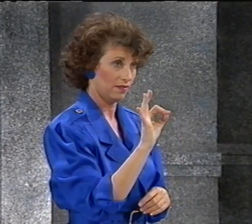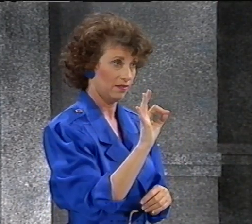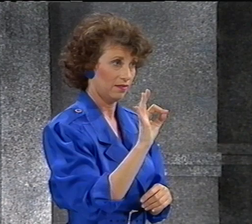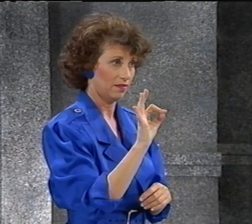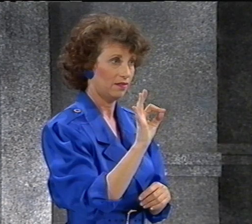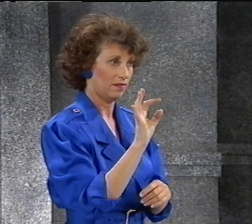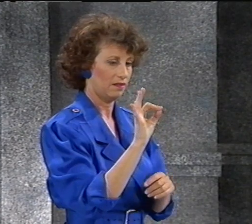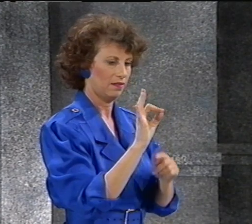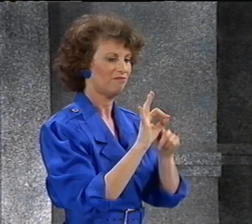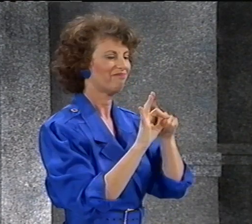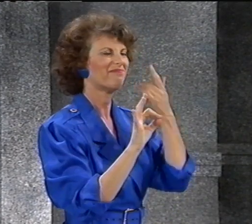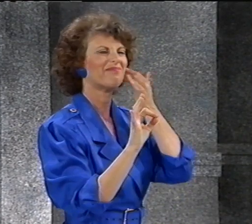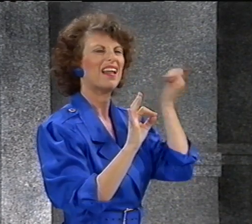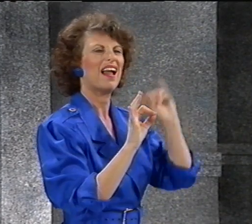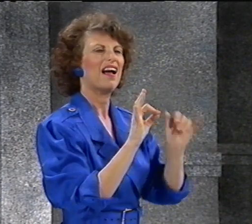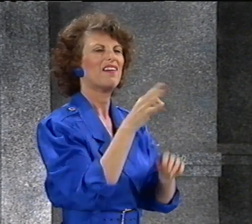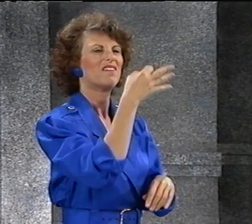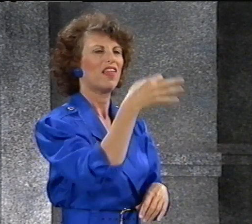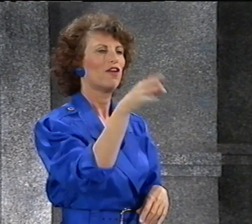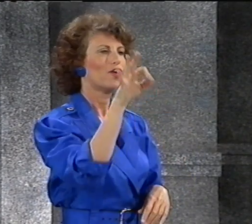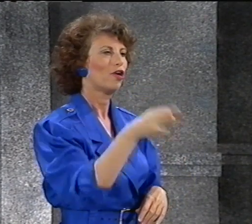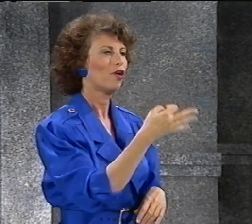And F is like a feather,